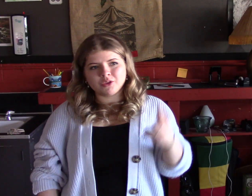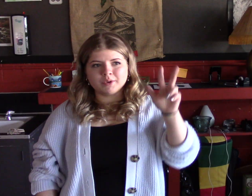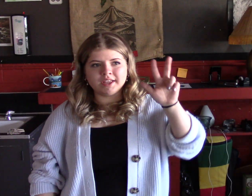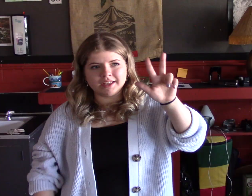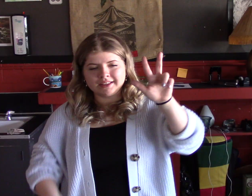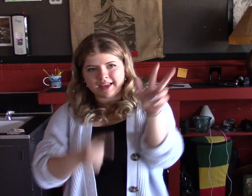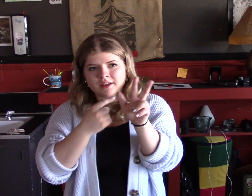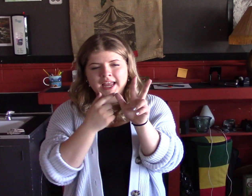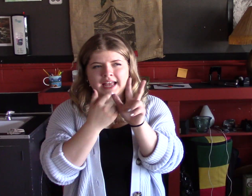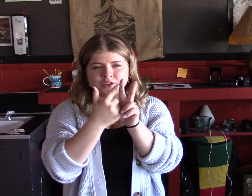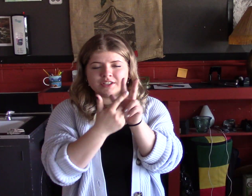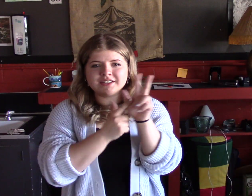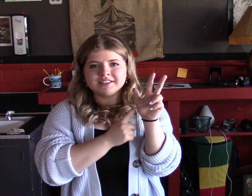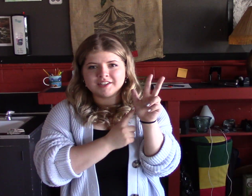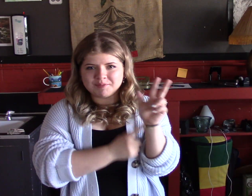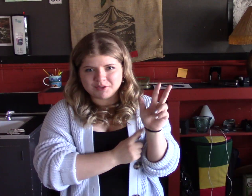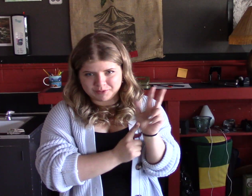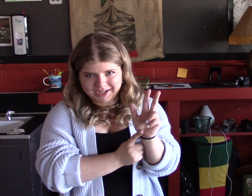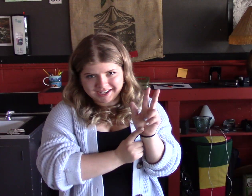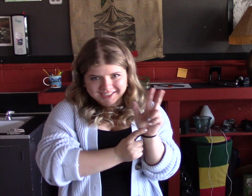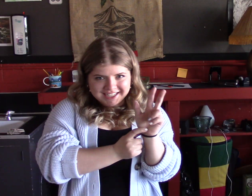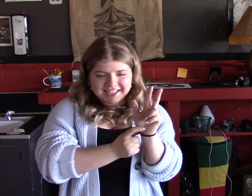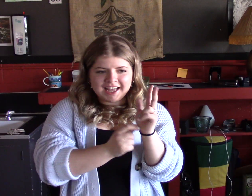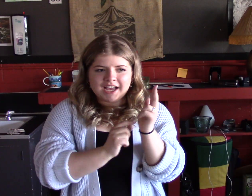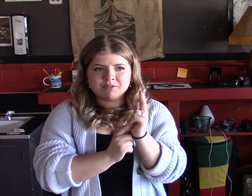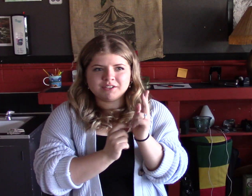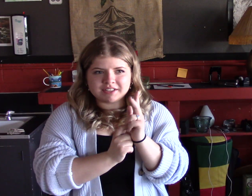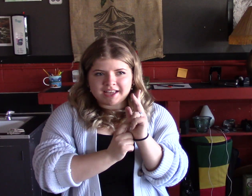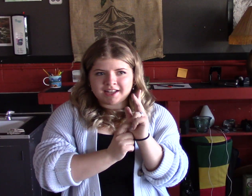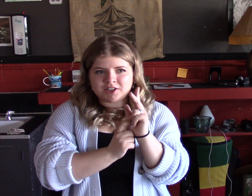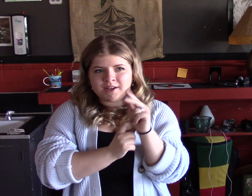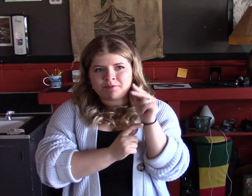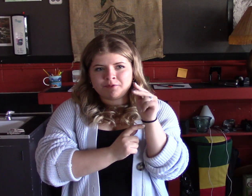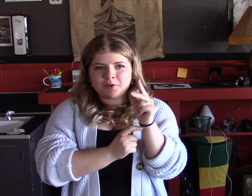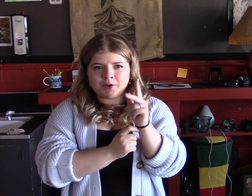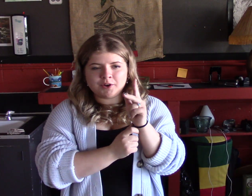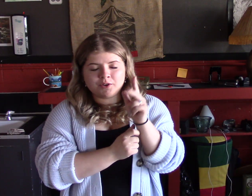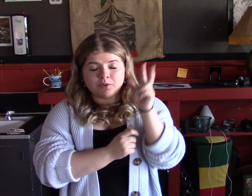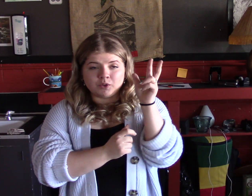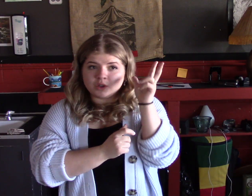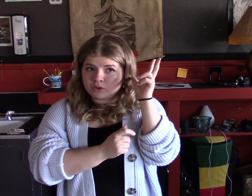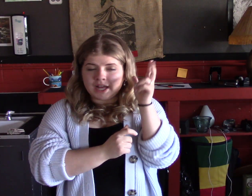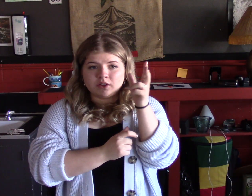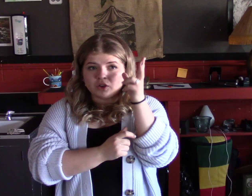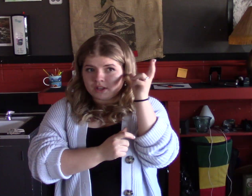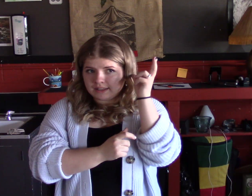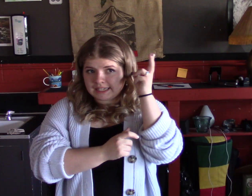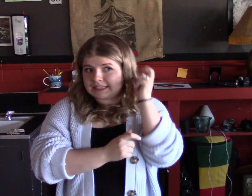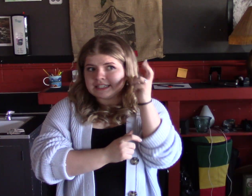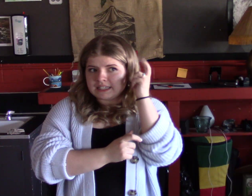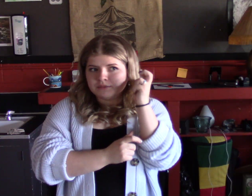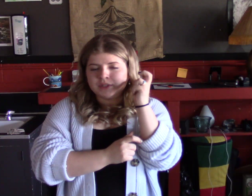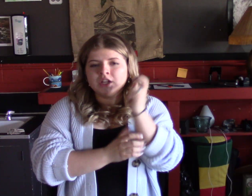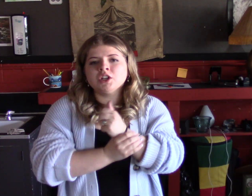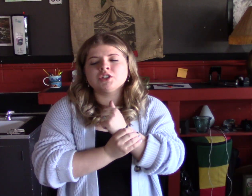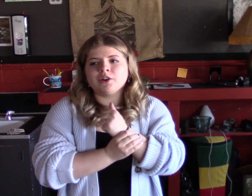Three, like so this is the number 3, and we use this hand shape for like listen. So